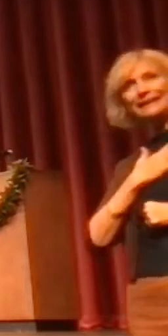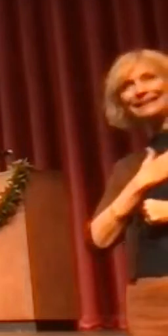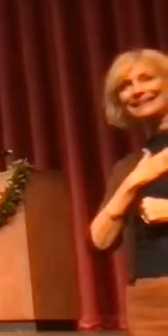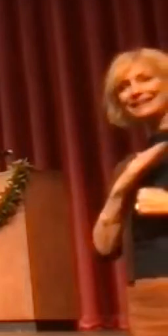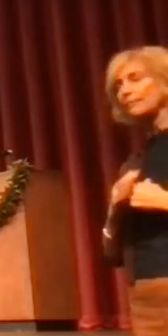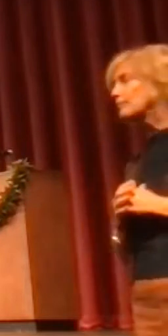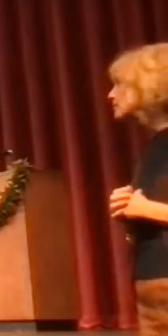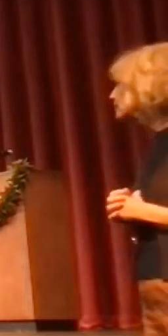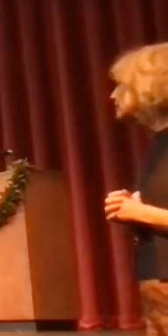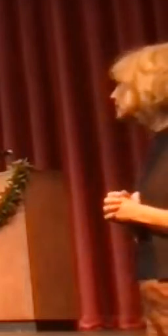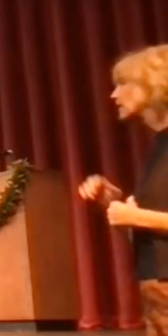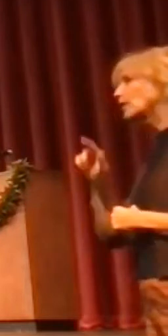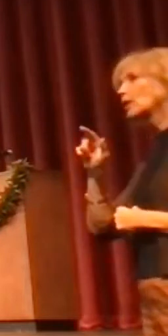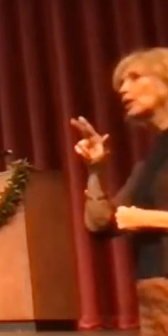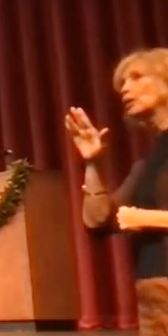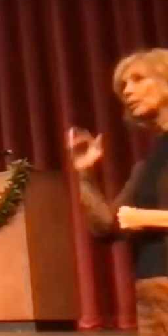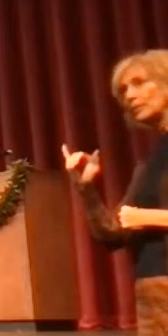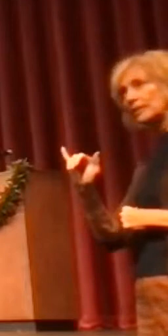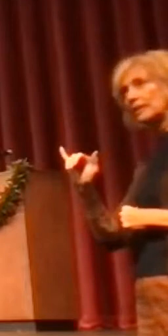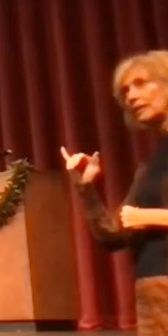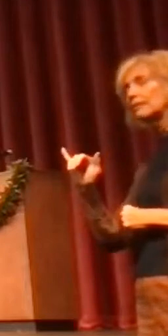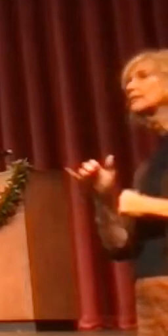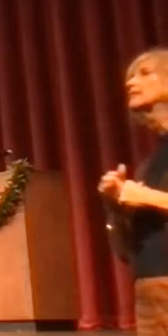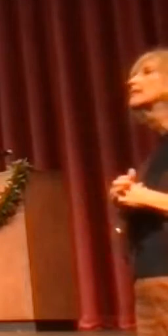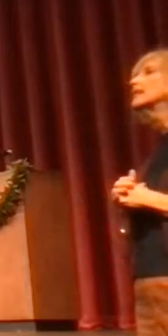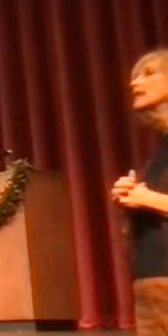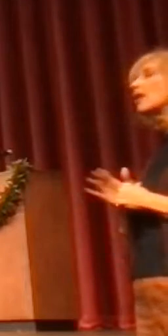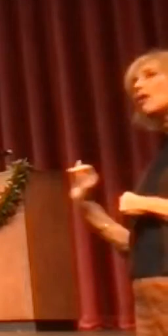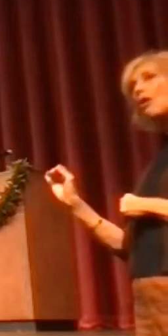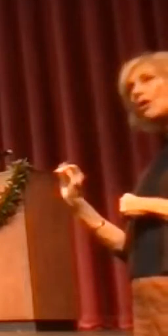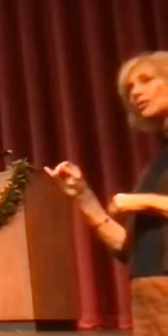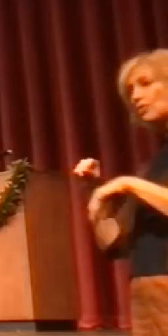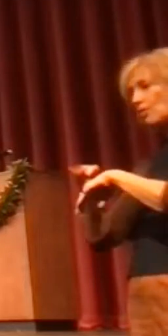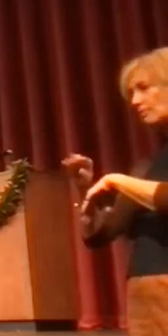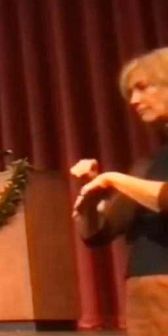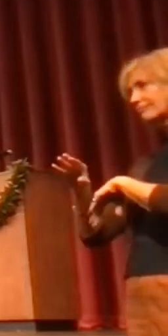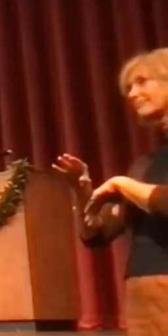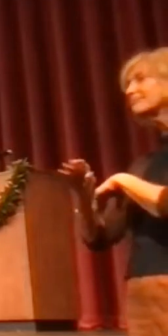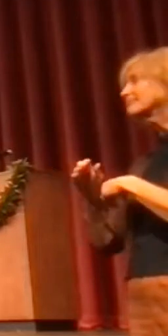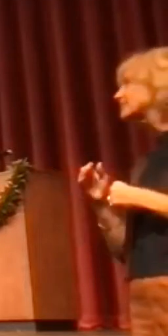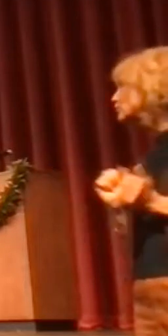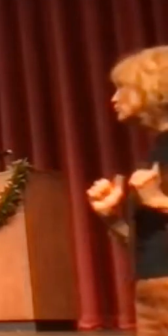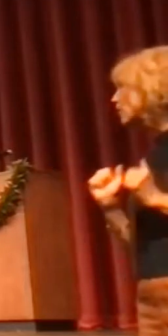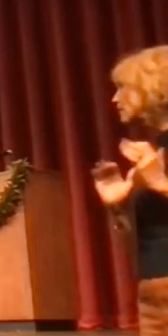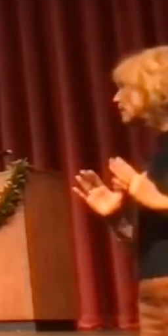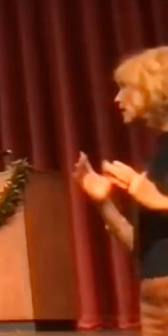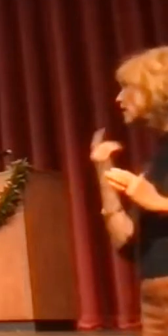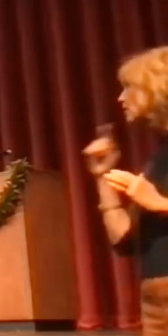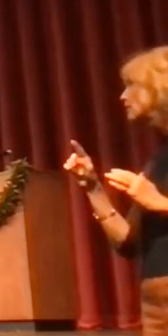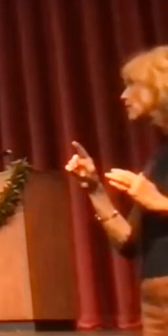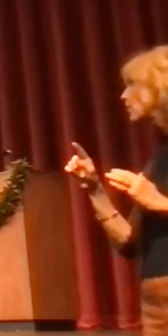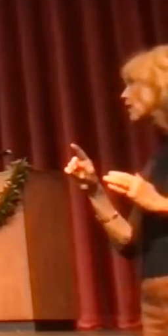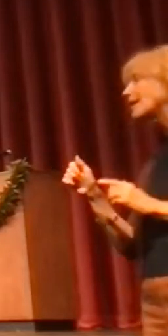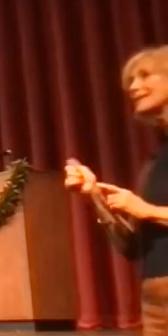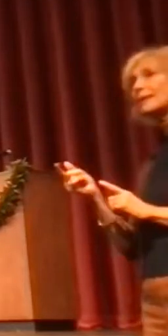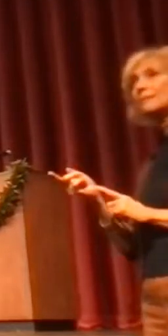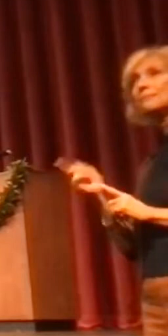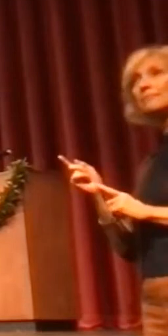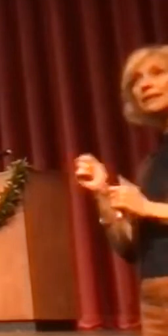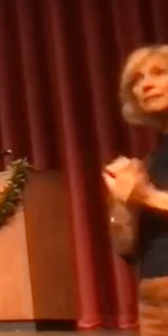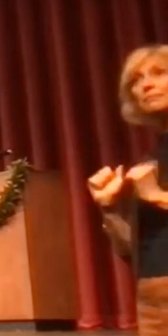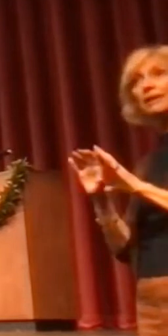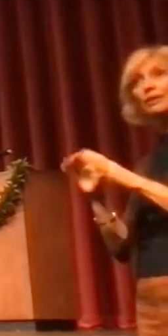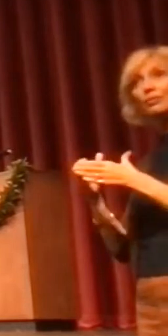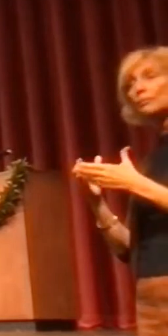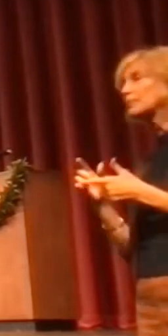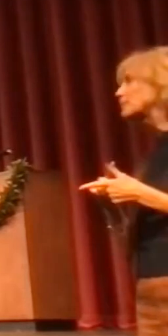please. So we have Lucy Burns, who also served as an advisor dramaturg for one of the 10-minute play groups.